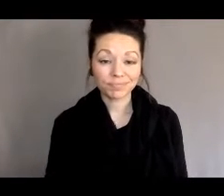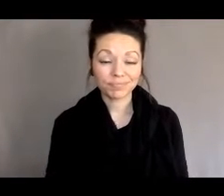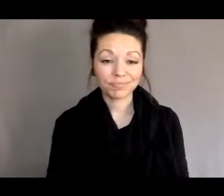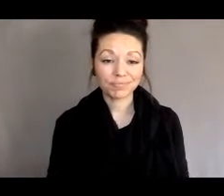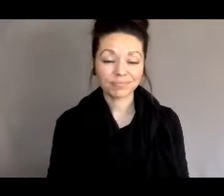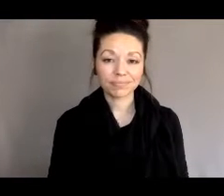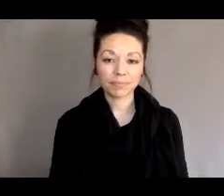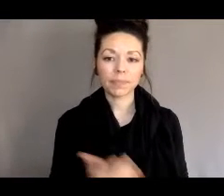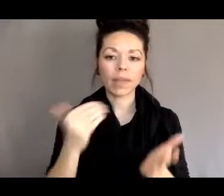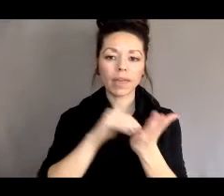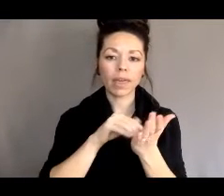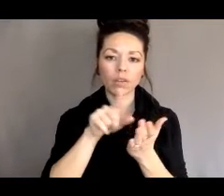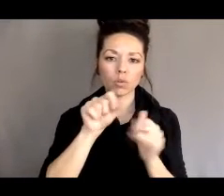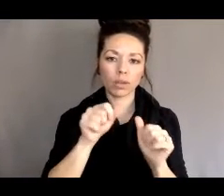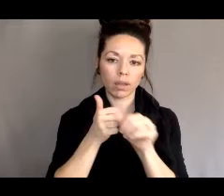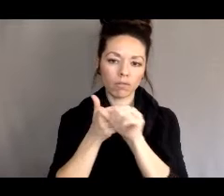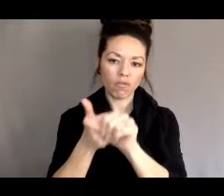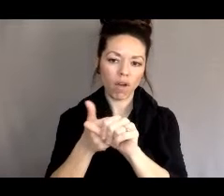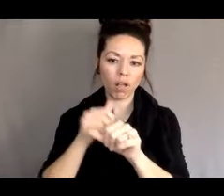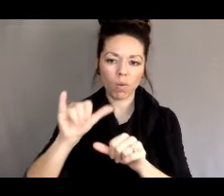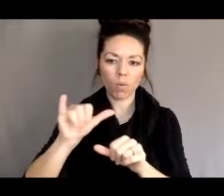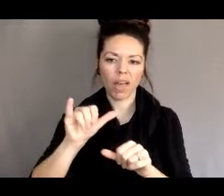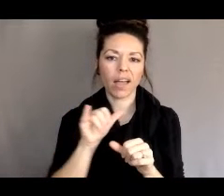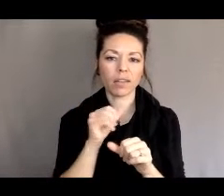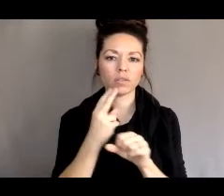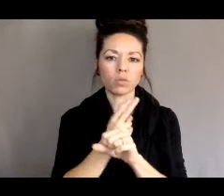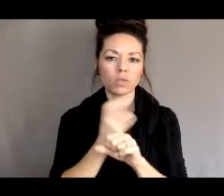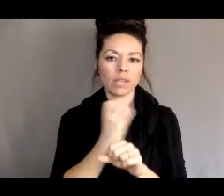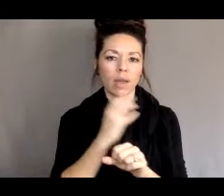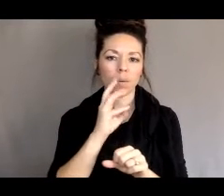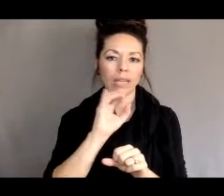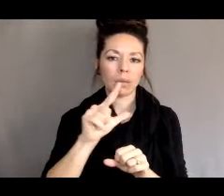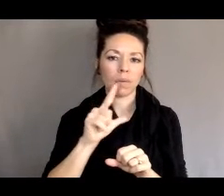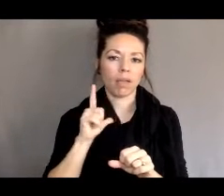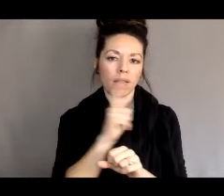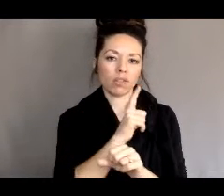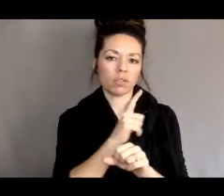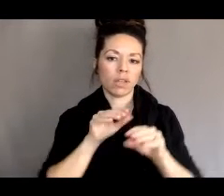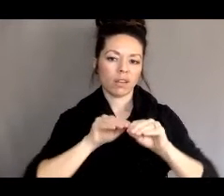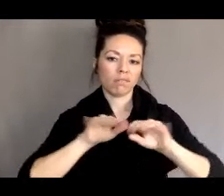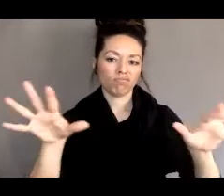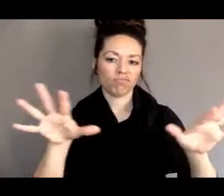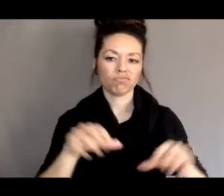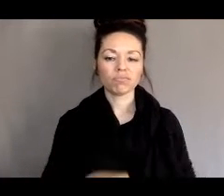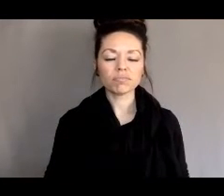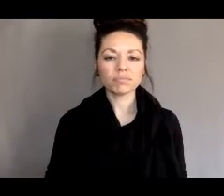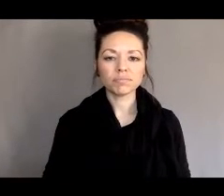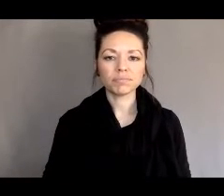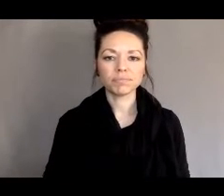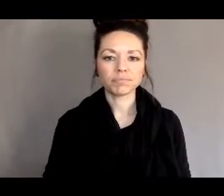Once again, you can follow along with that in our weekly legislative email alerts.